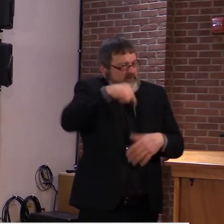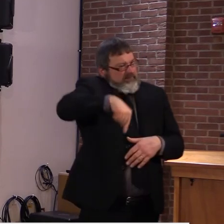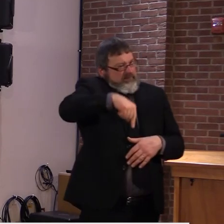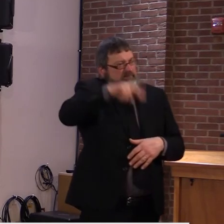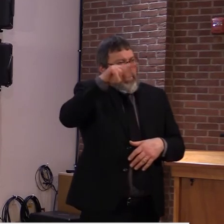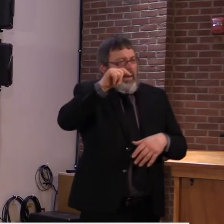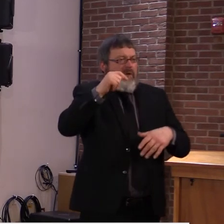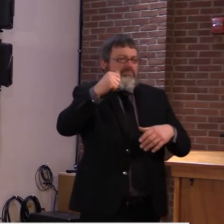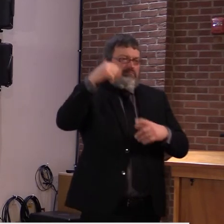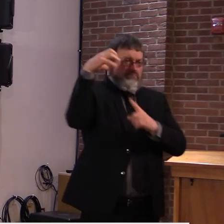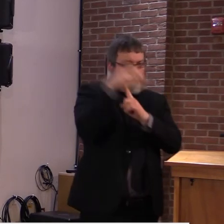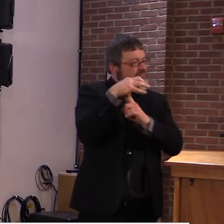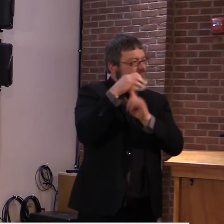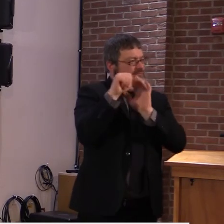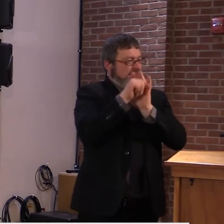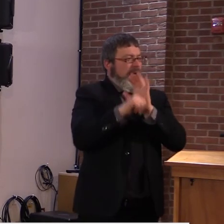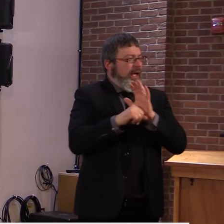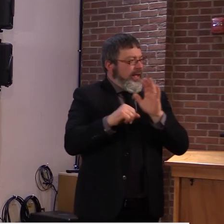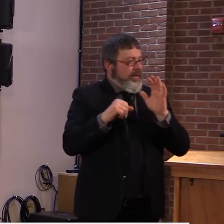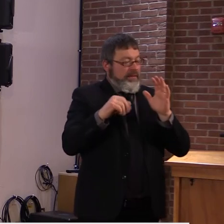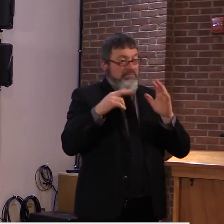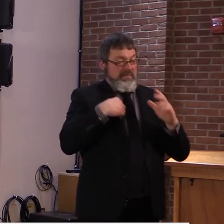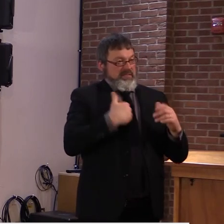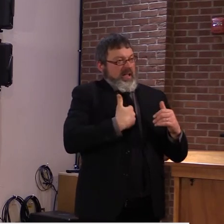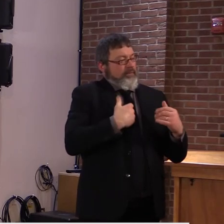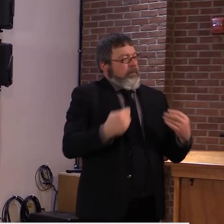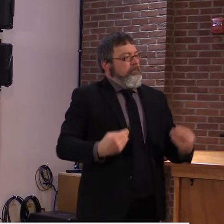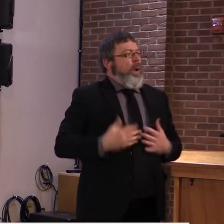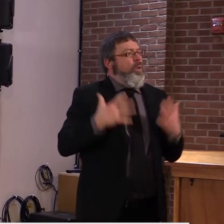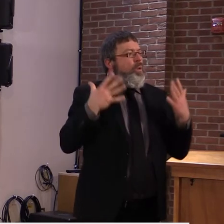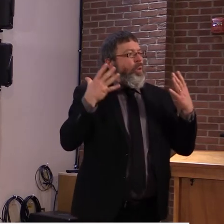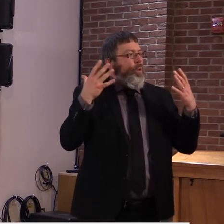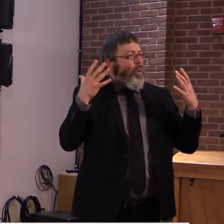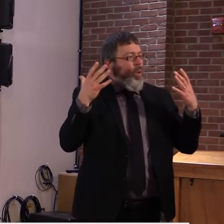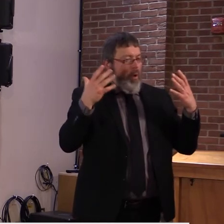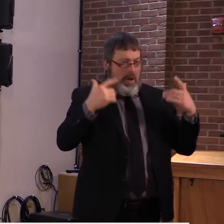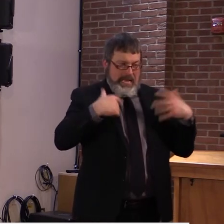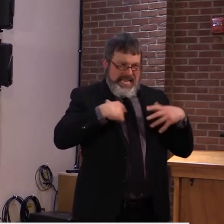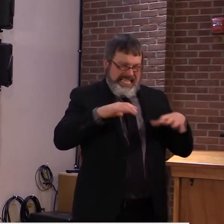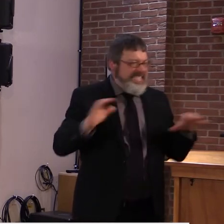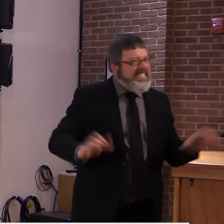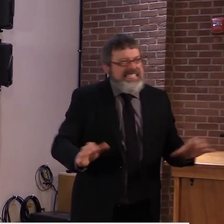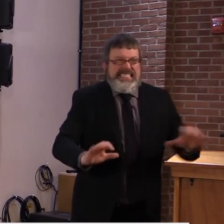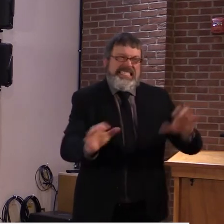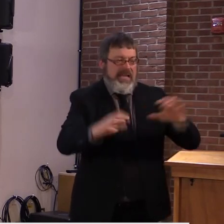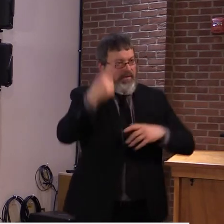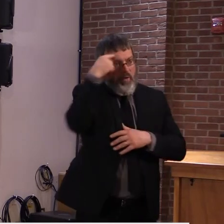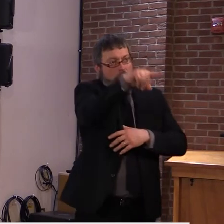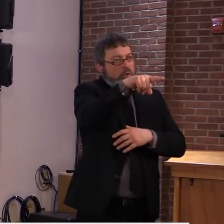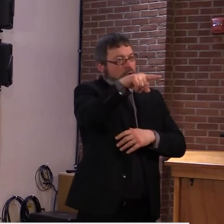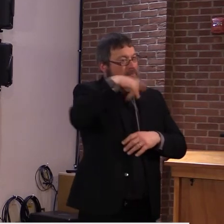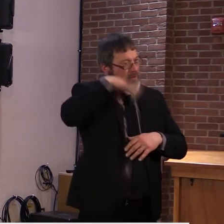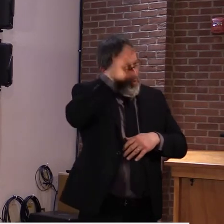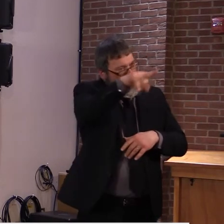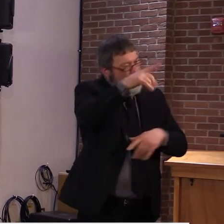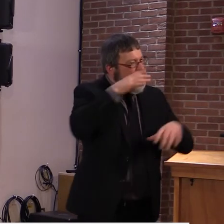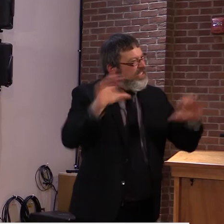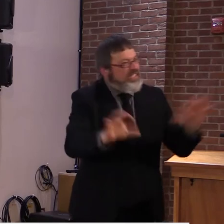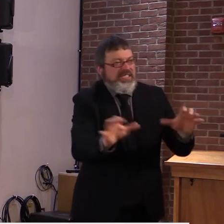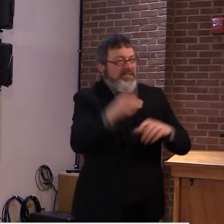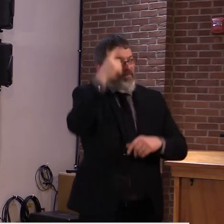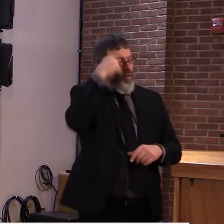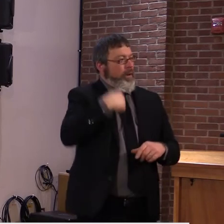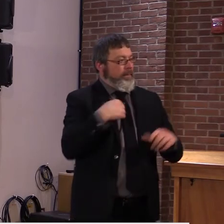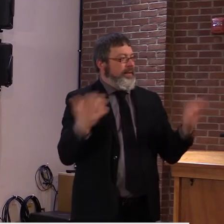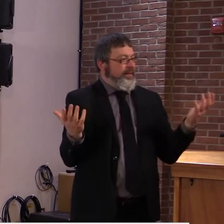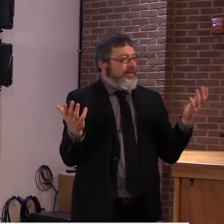each and every one of you to do what you can to help one another, regardless of whether you agree with them or even like them,